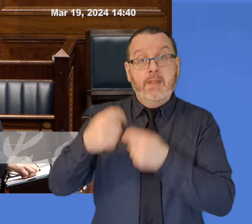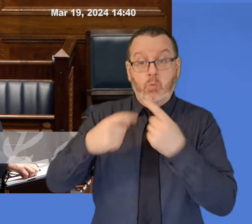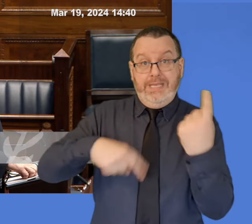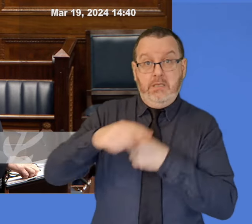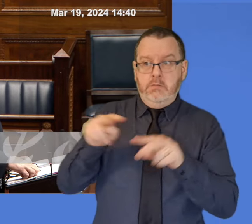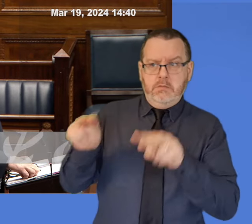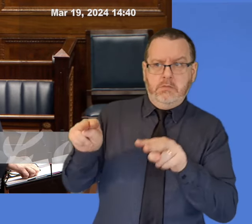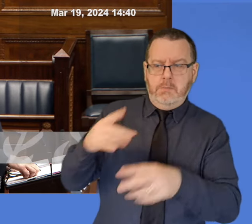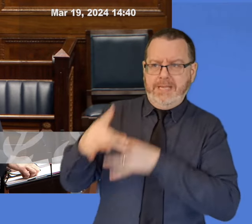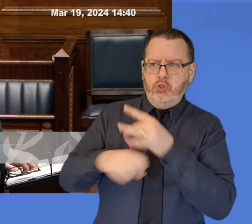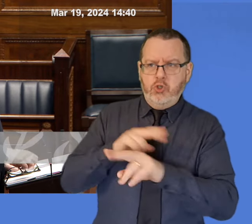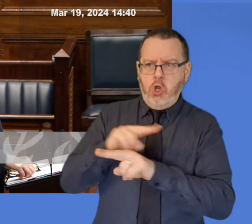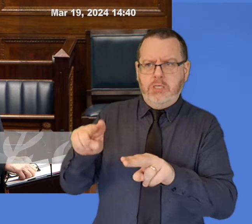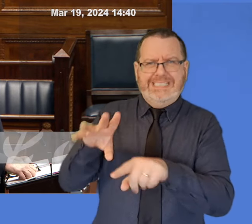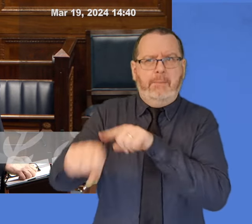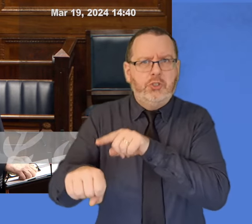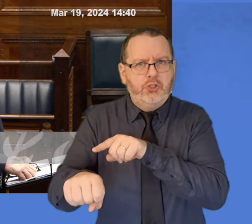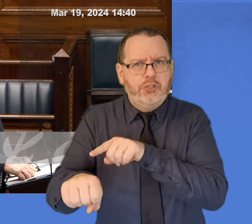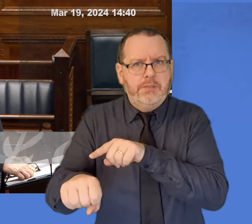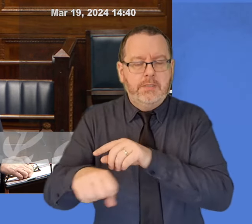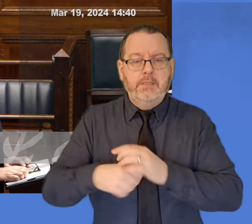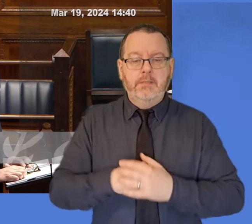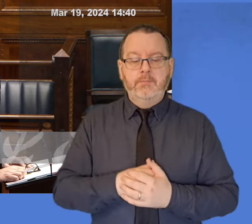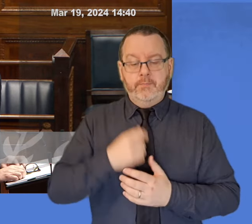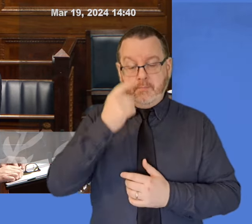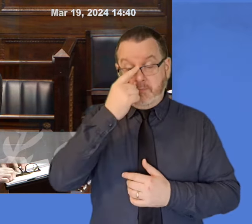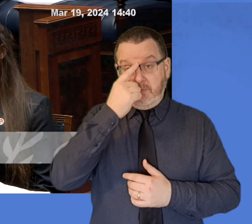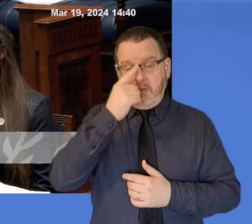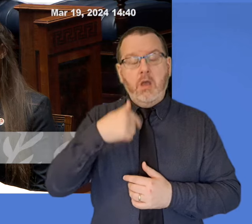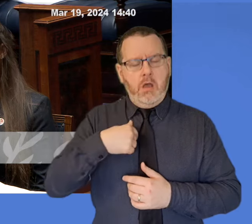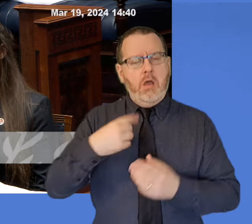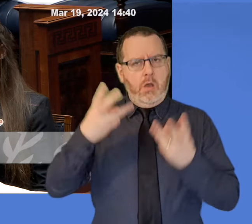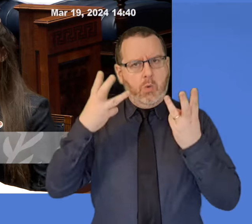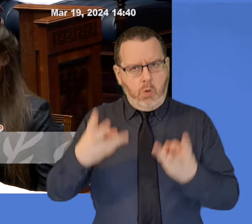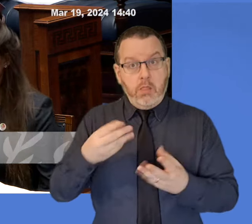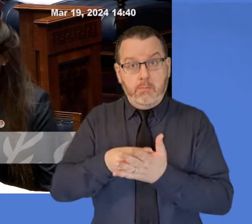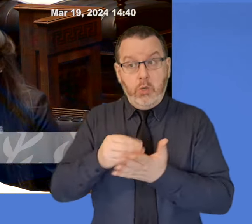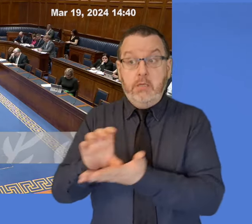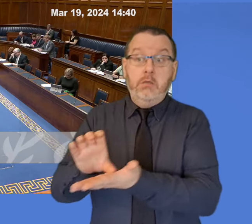that what money may be saved from that, it's my intention to reinvest into the further education system.